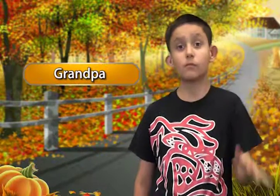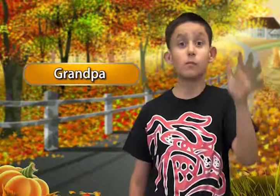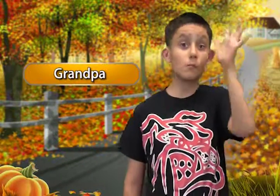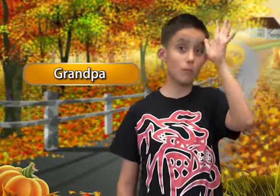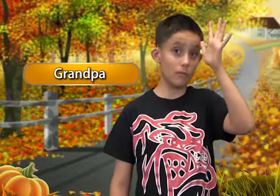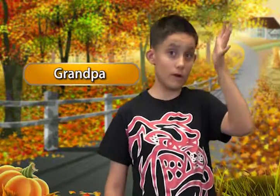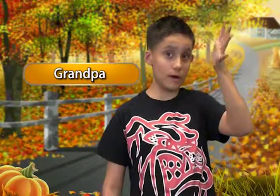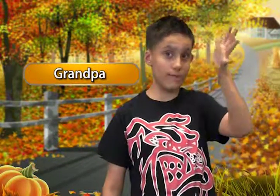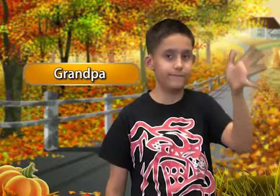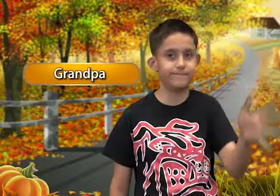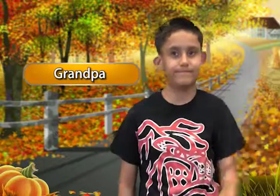Grandpa.